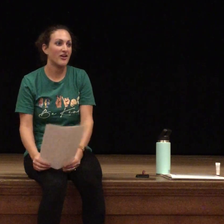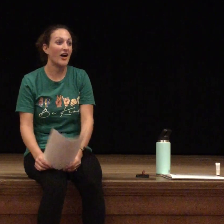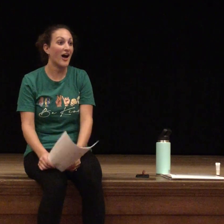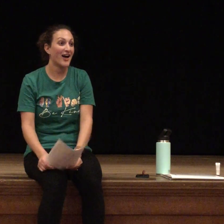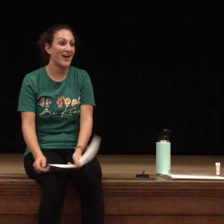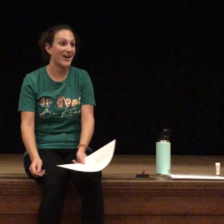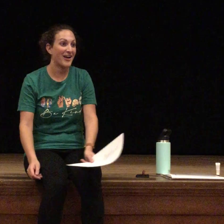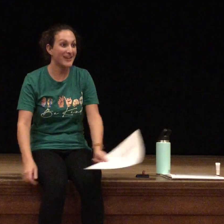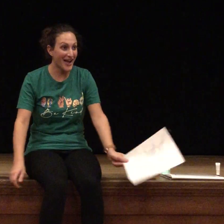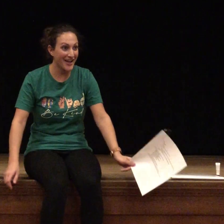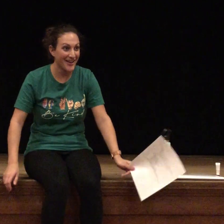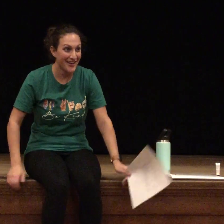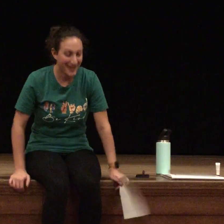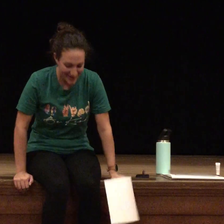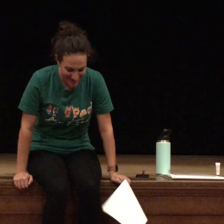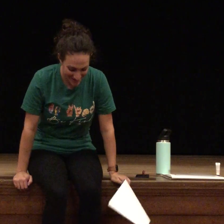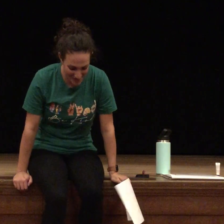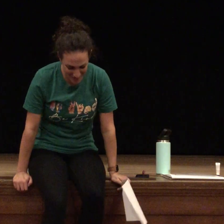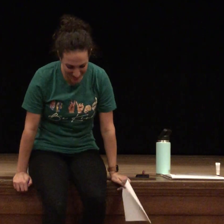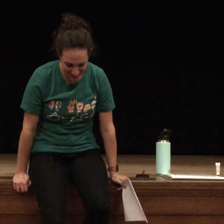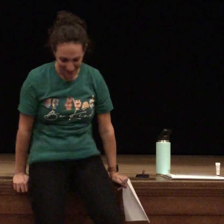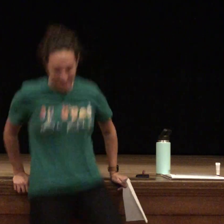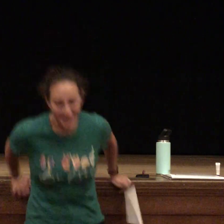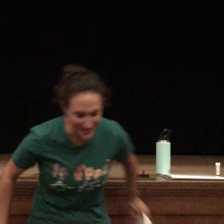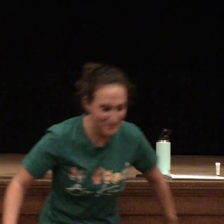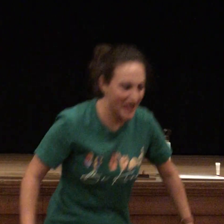Huh? Yeah? Oh, well, thank you. Good, I'm glad.